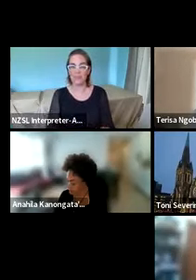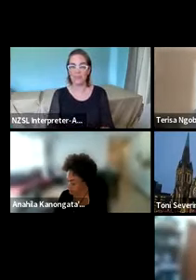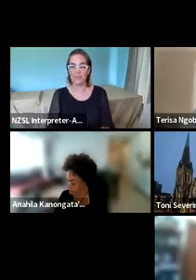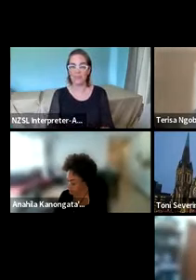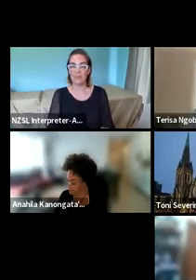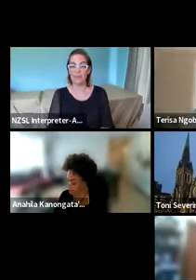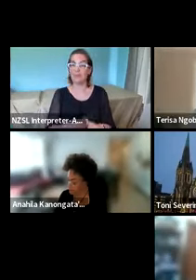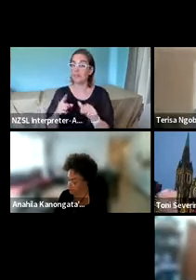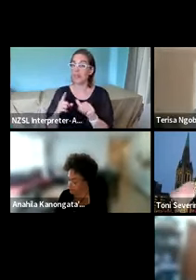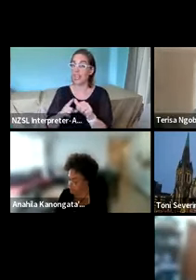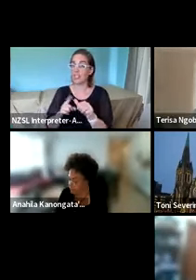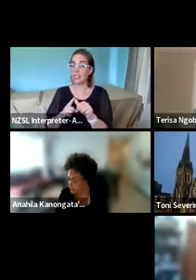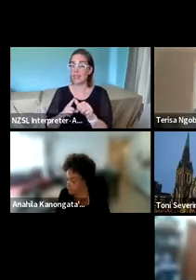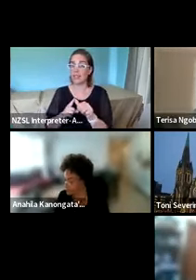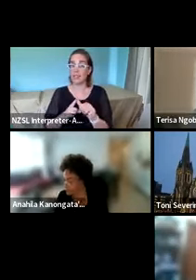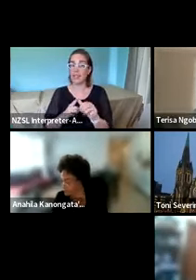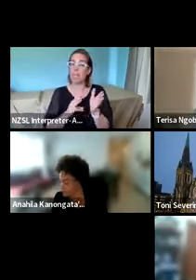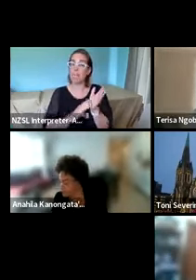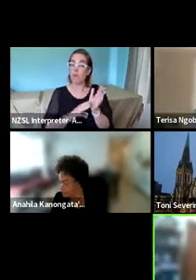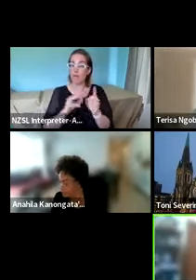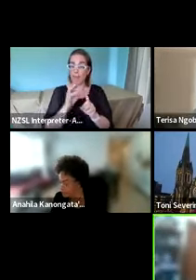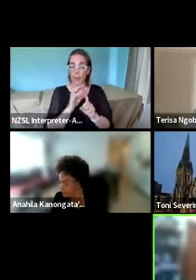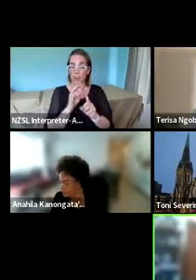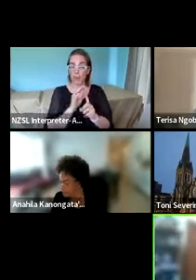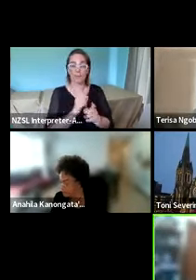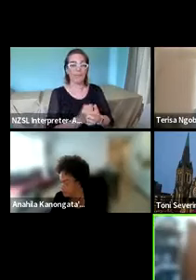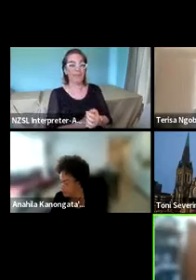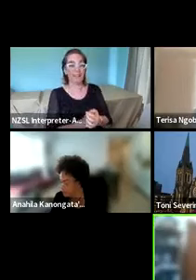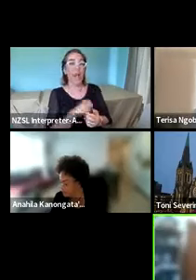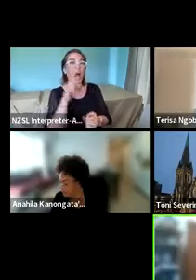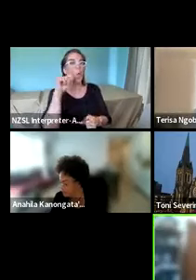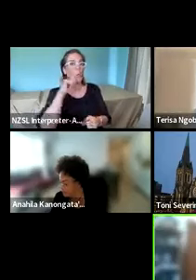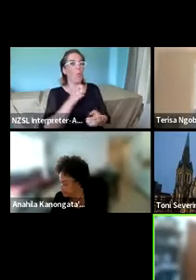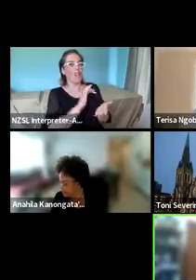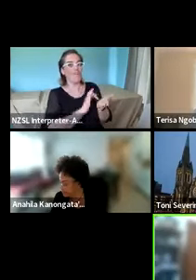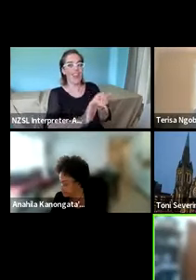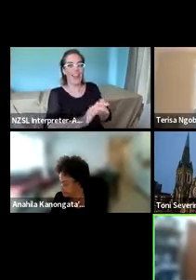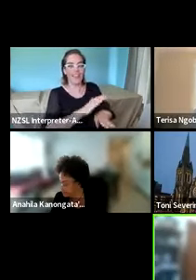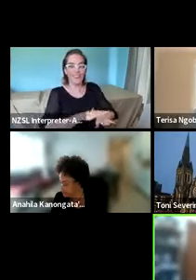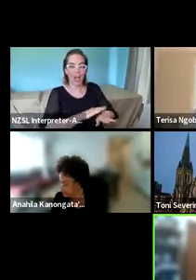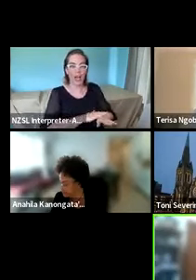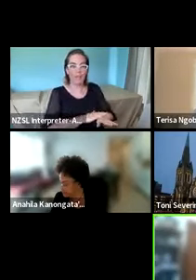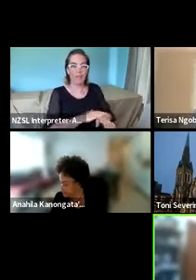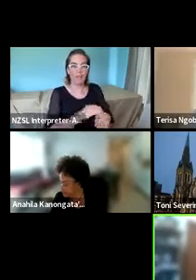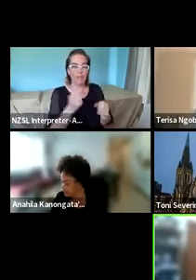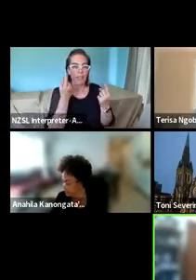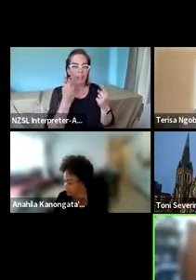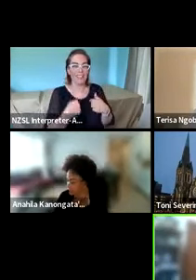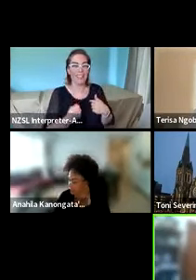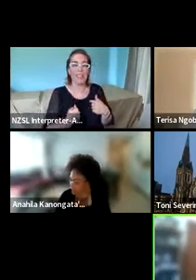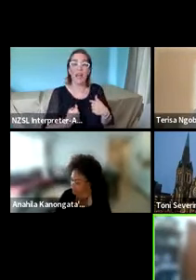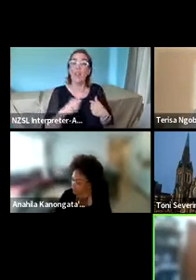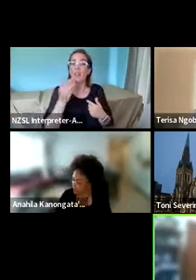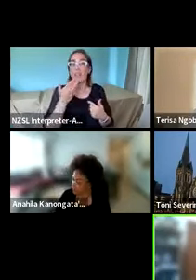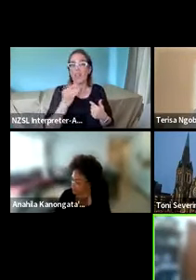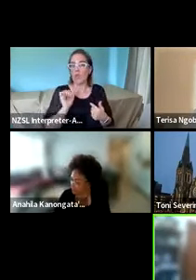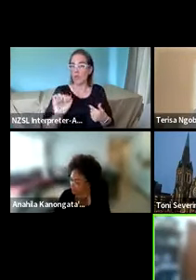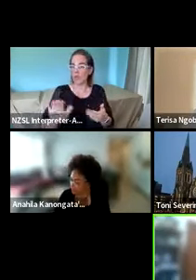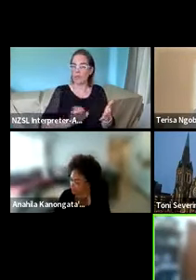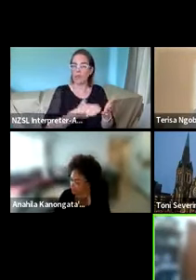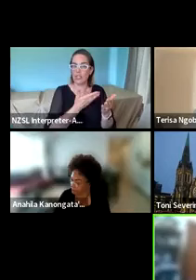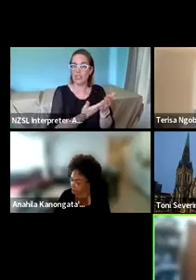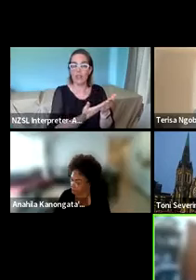And Maureen. Thanks very much. I realise we're going to run out of time. Natasha, thanks very much for your submission. When I heard you